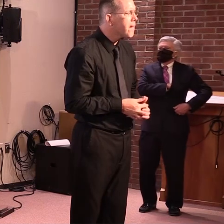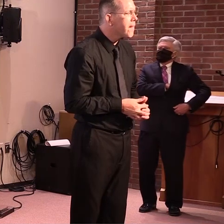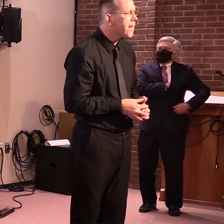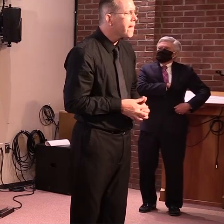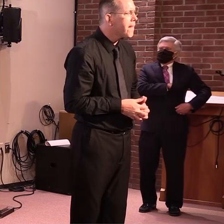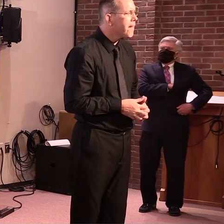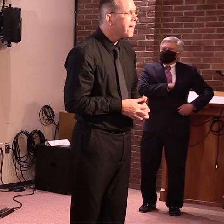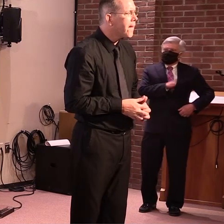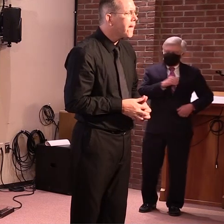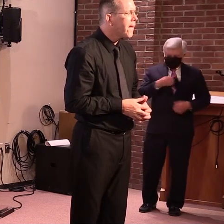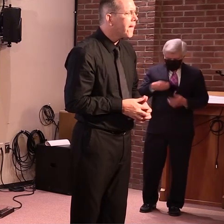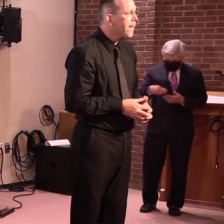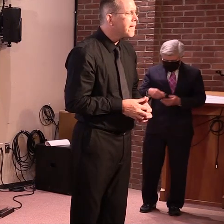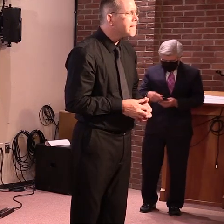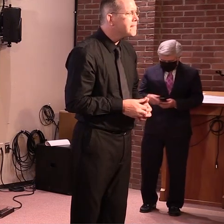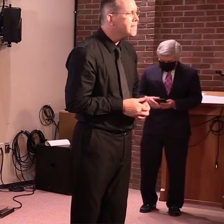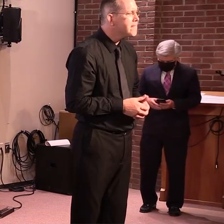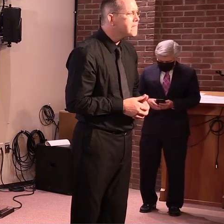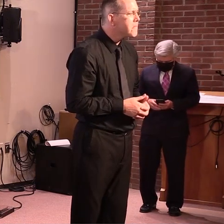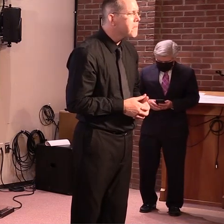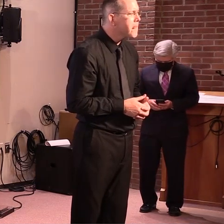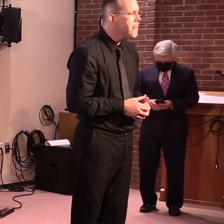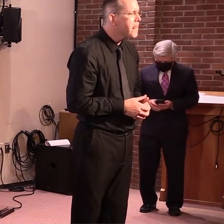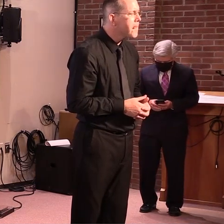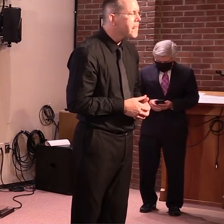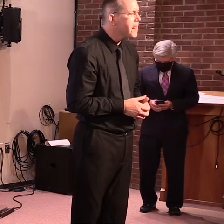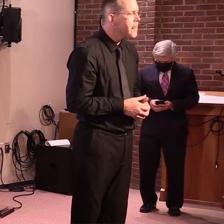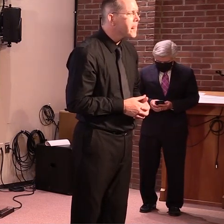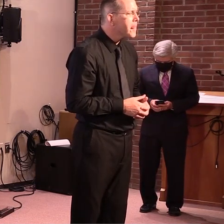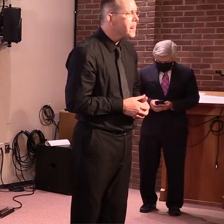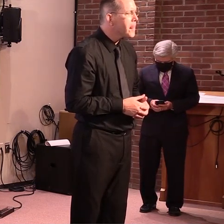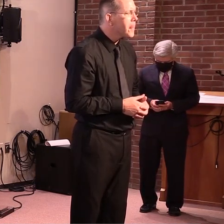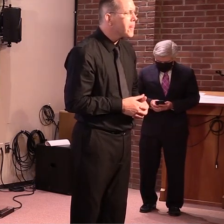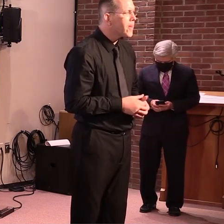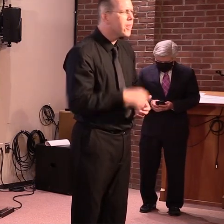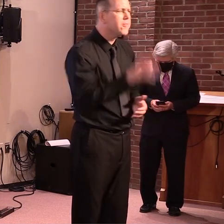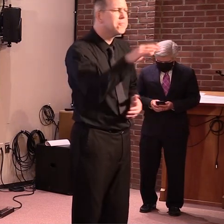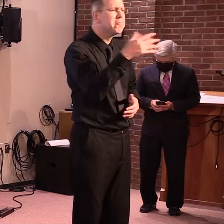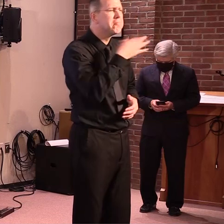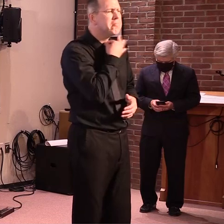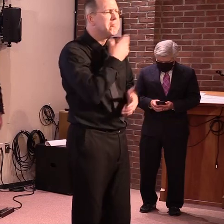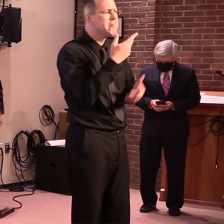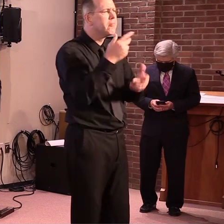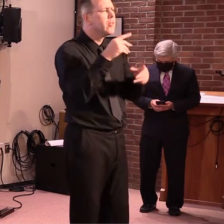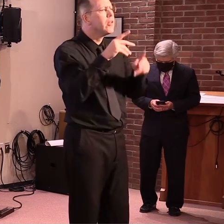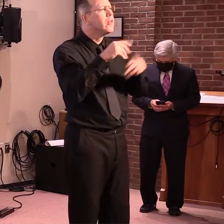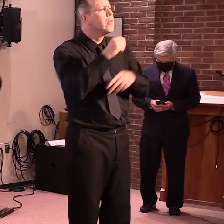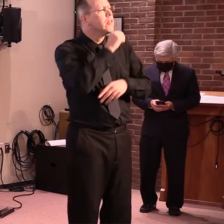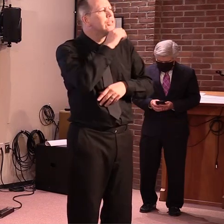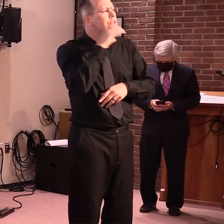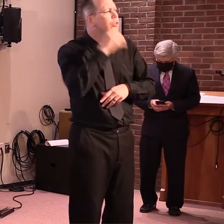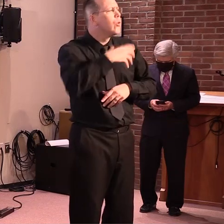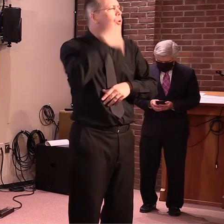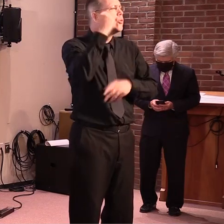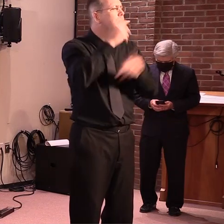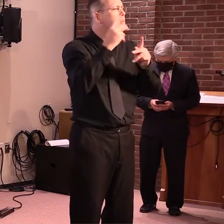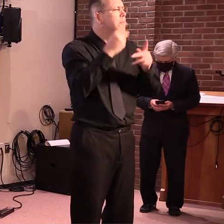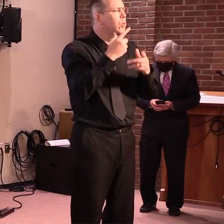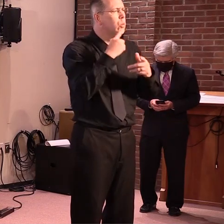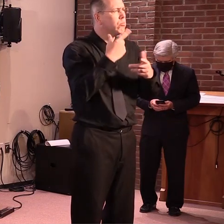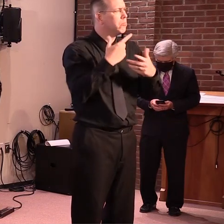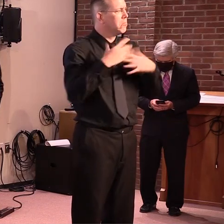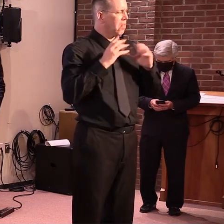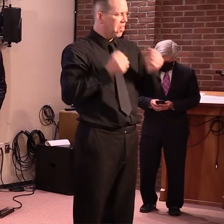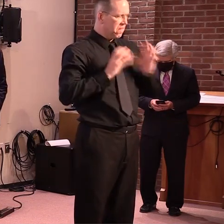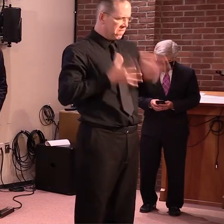children in an indoor restaurant, or should they just keep going as they're going? Yeah, no, we've been giving the same guidance, and Dr. Levine will probably repeat this, but anyone